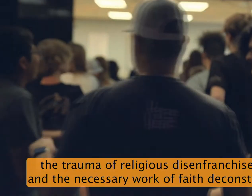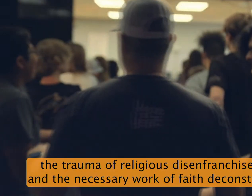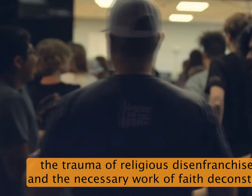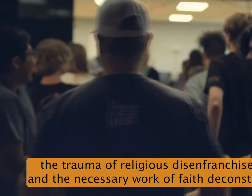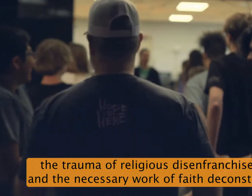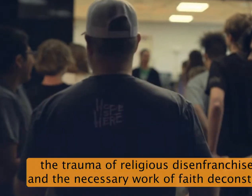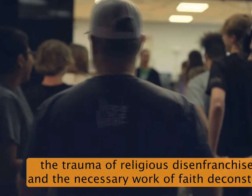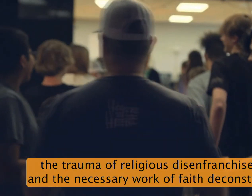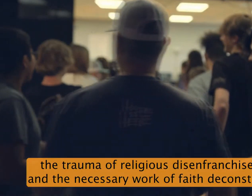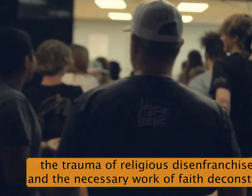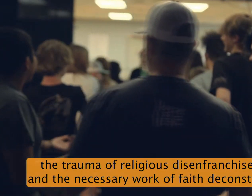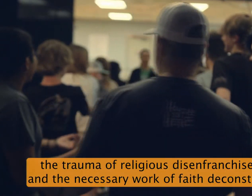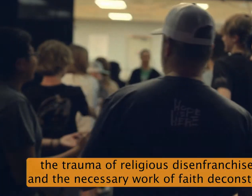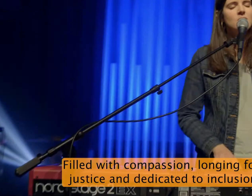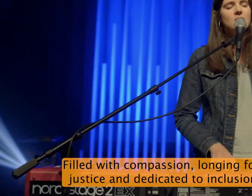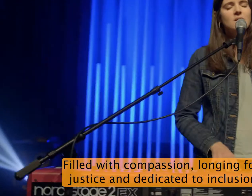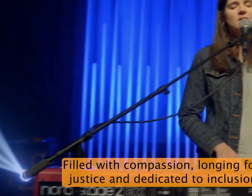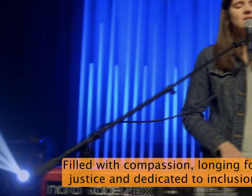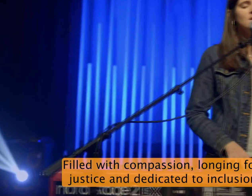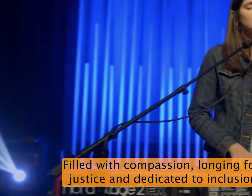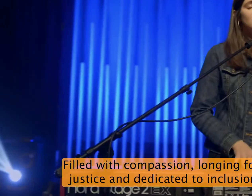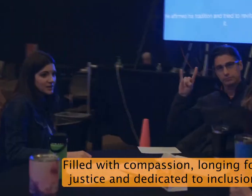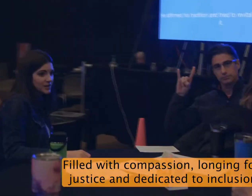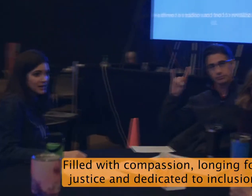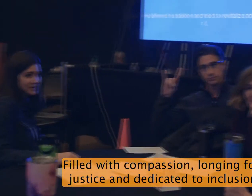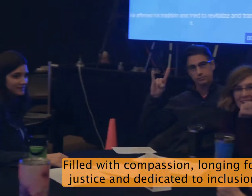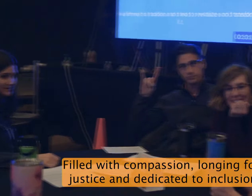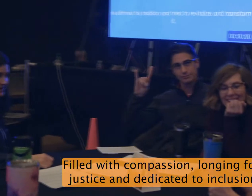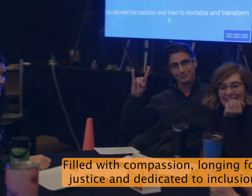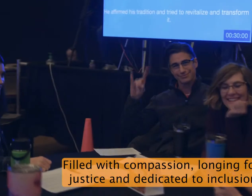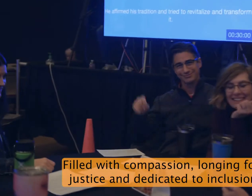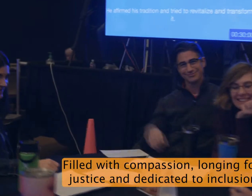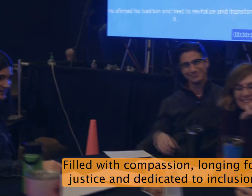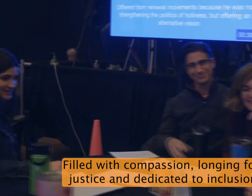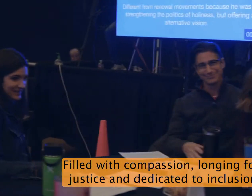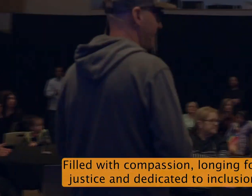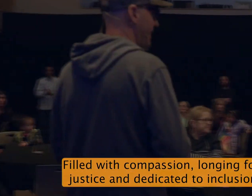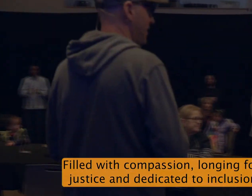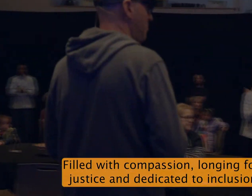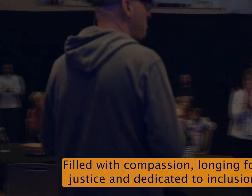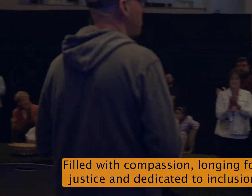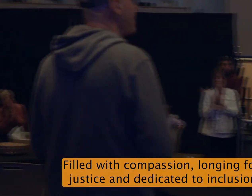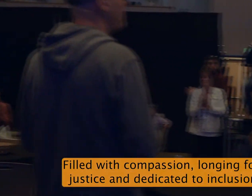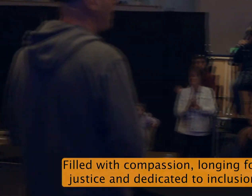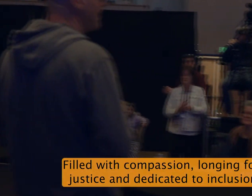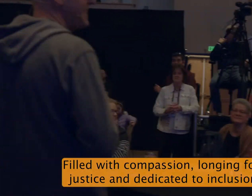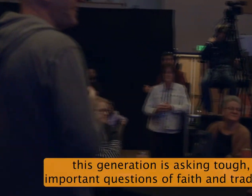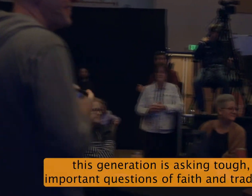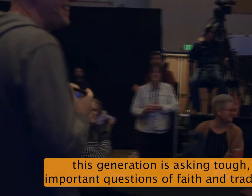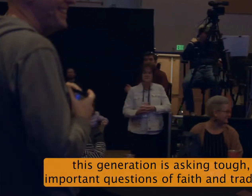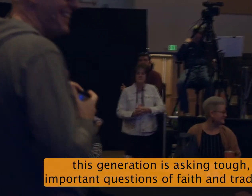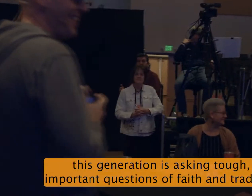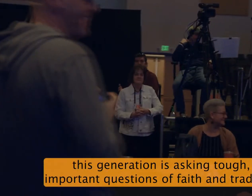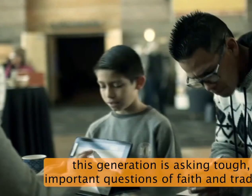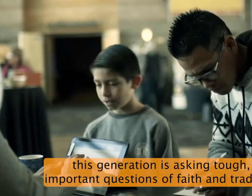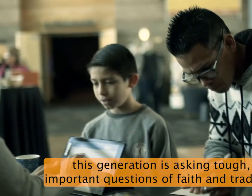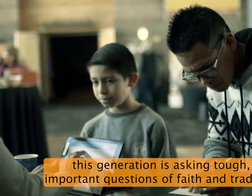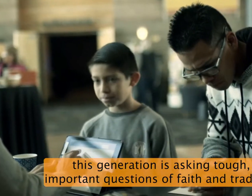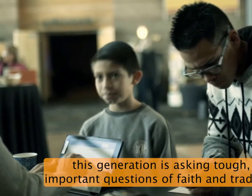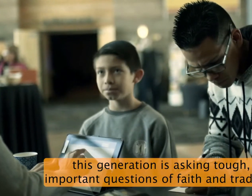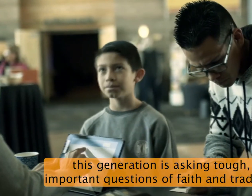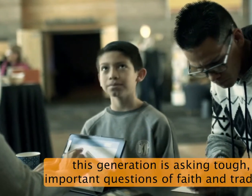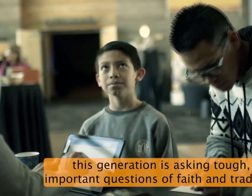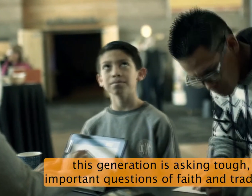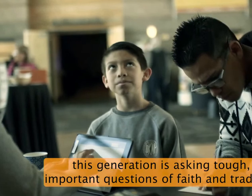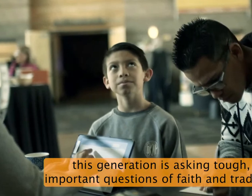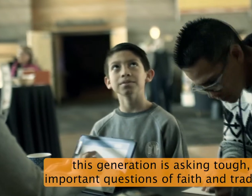of faith deconstruction. Filled with compassion, longing for justice, and dedicated to inclusion, this generation